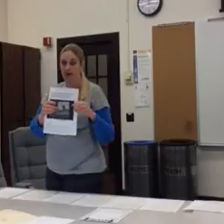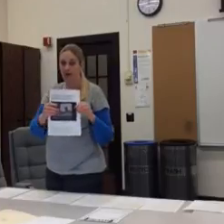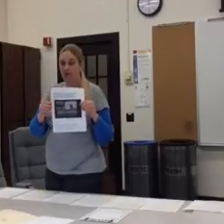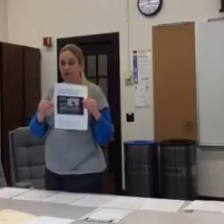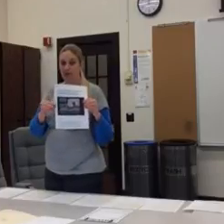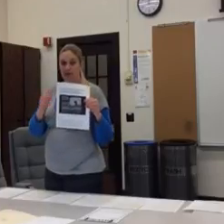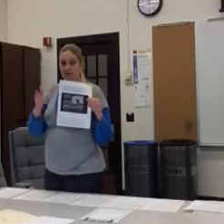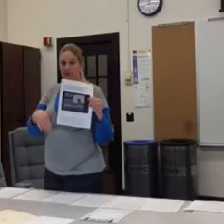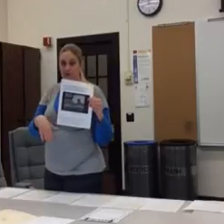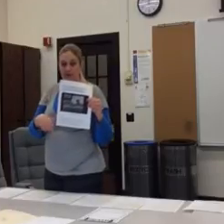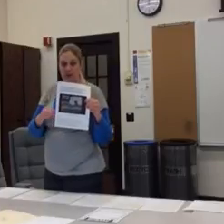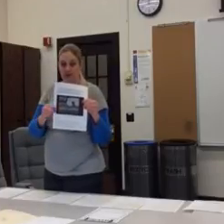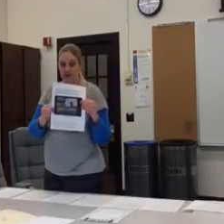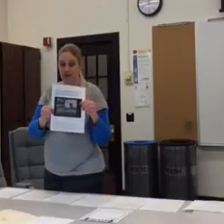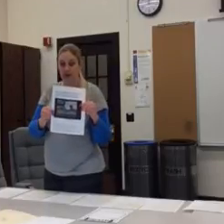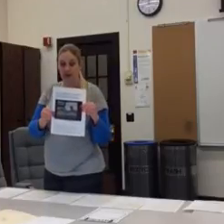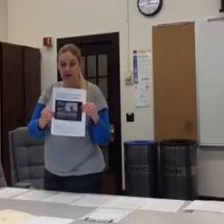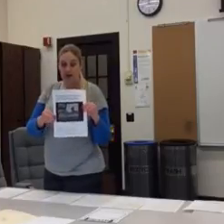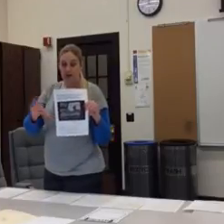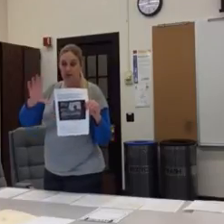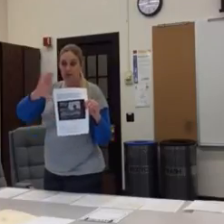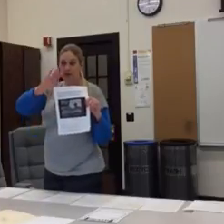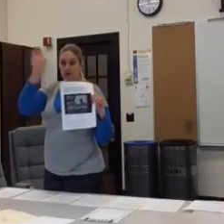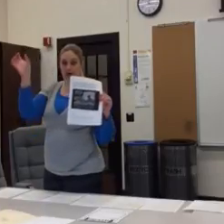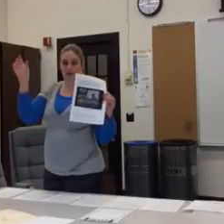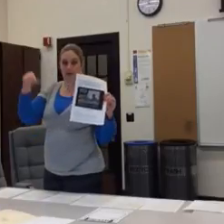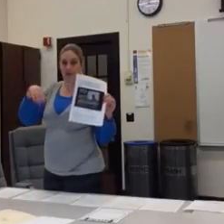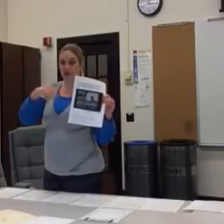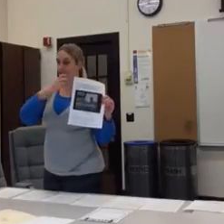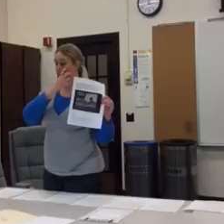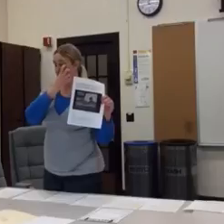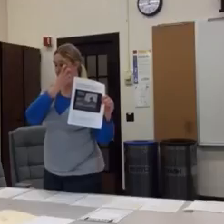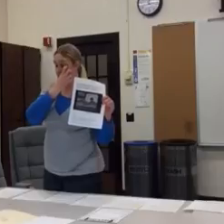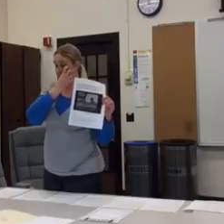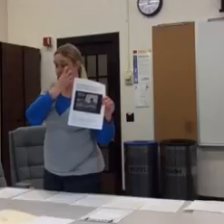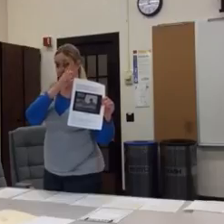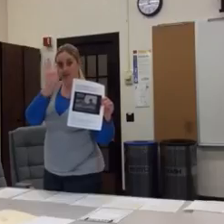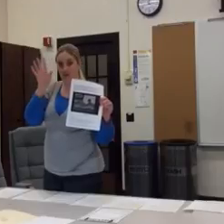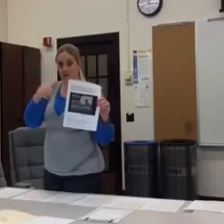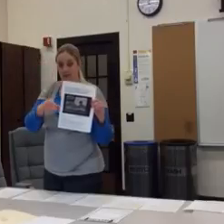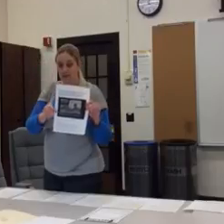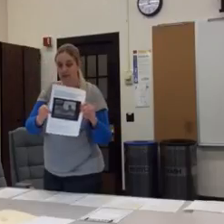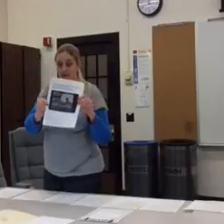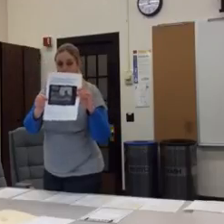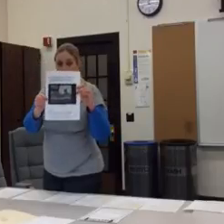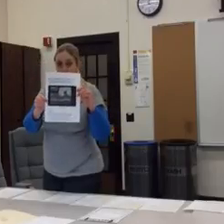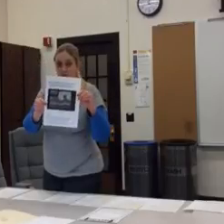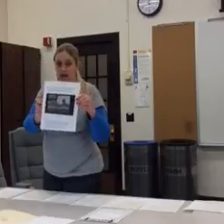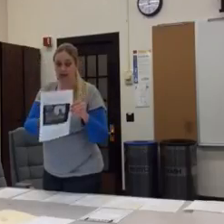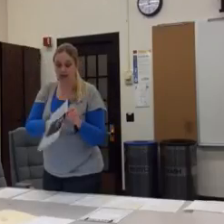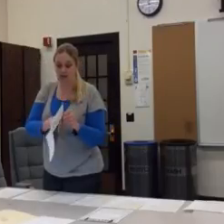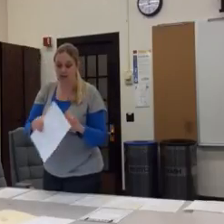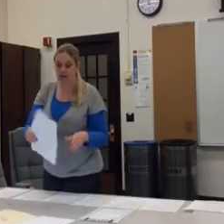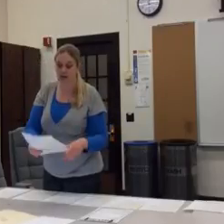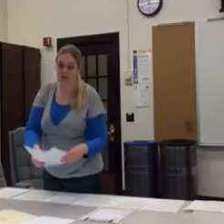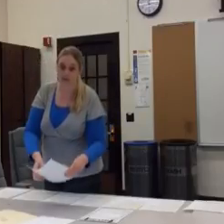thought it would be just easier for the kids to, because once you have the images up, you can just leave them up on the screen for them to look at to give them ideas of